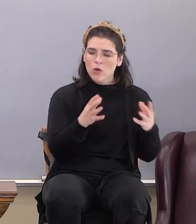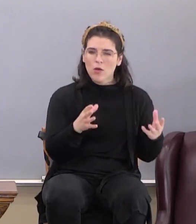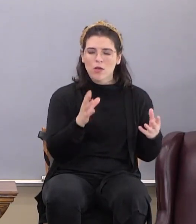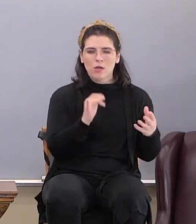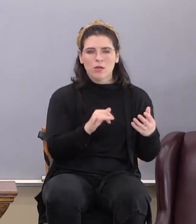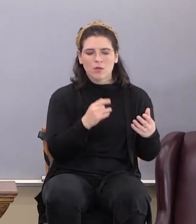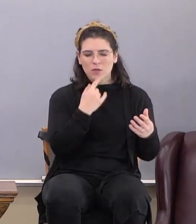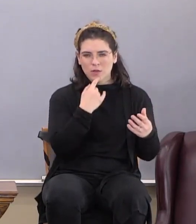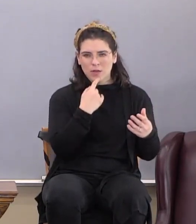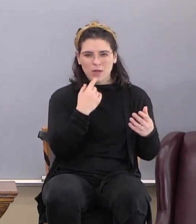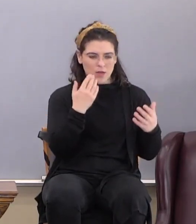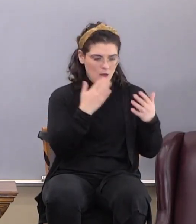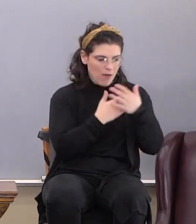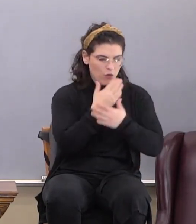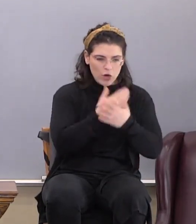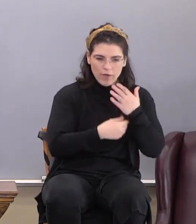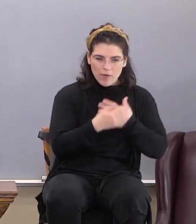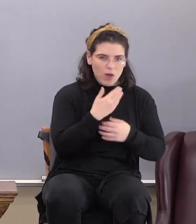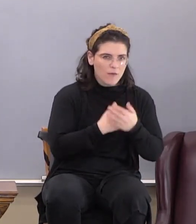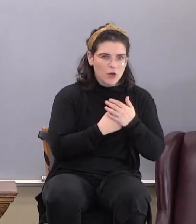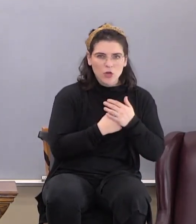they're saying, cover it up.